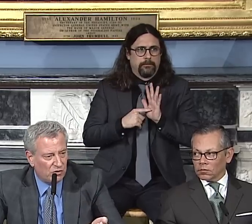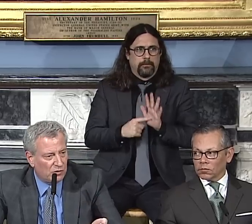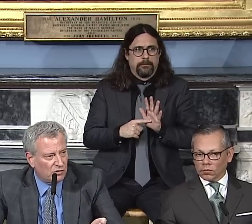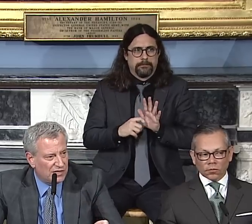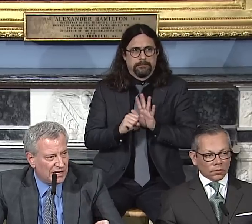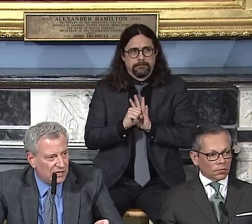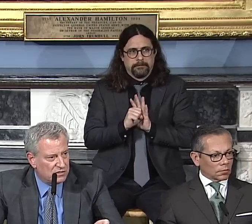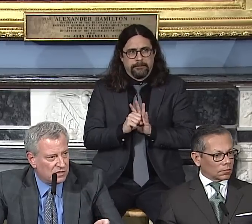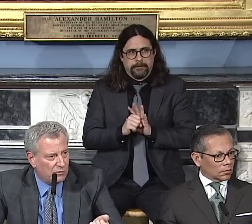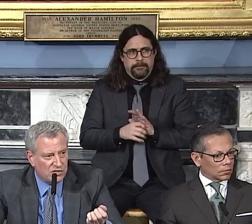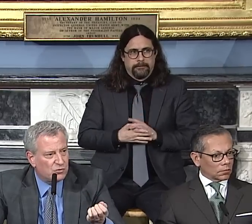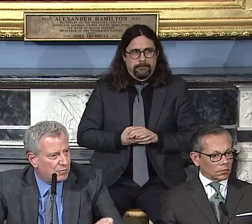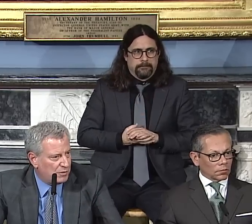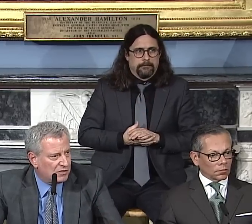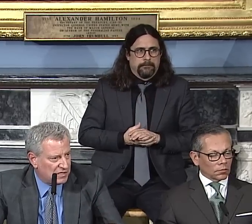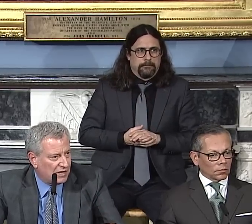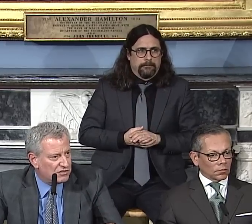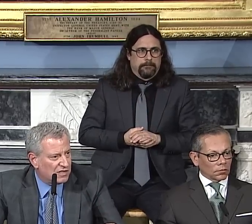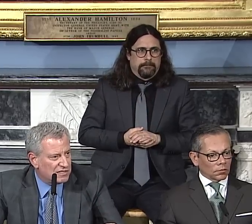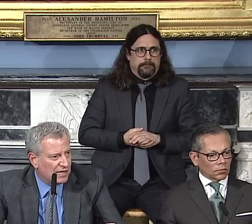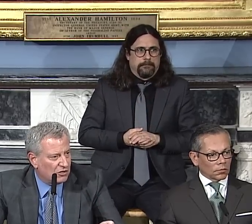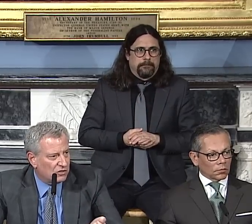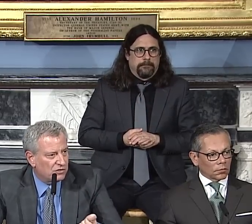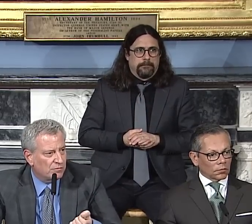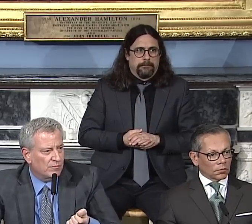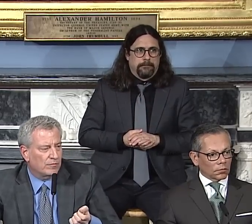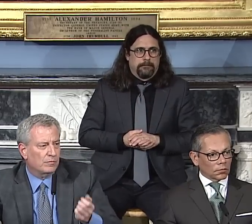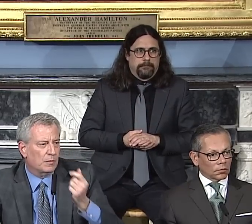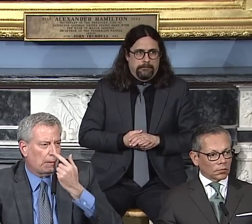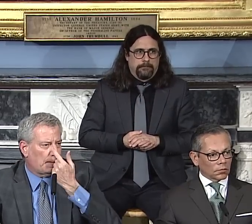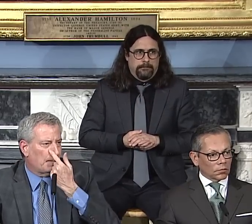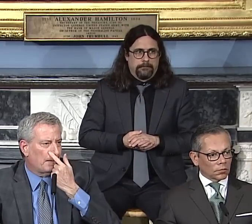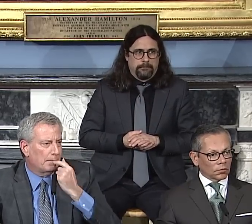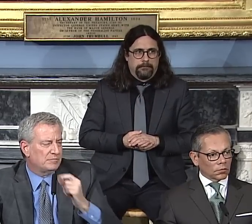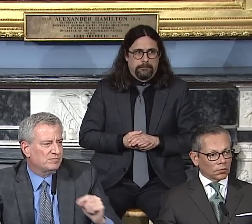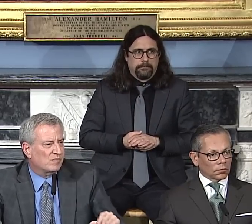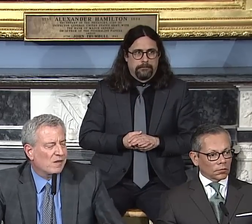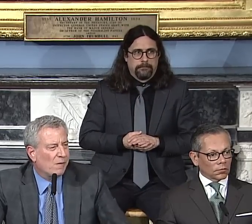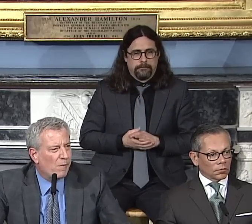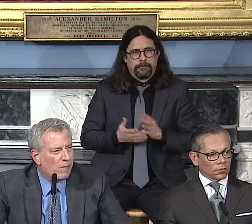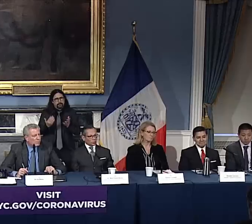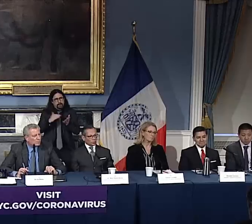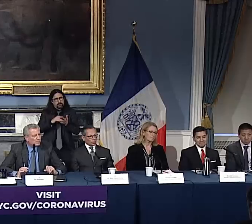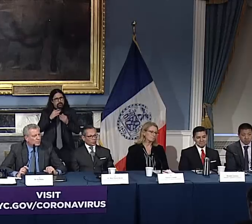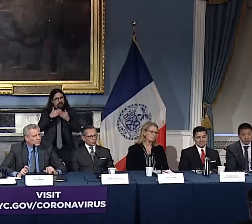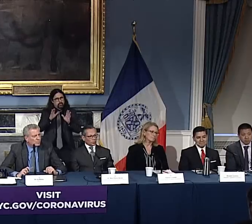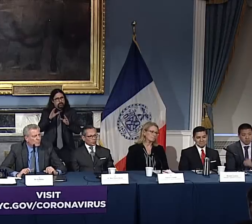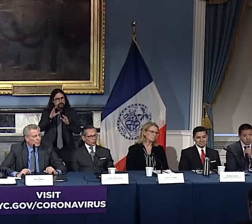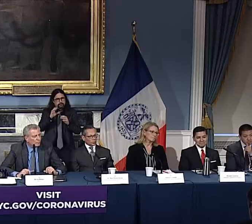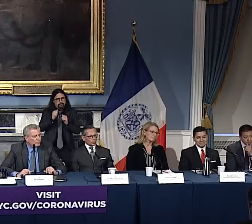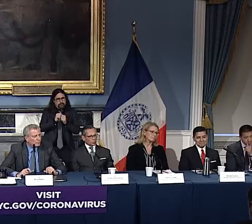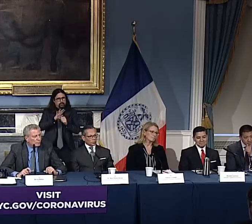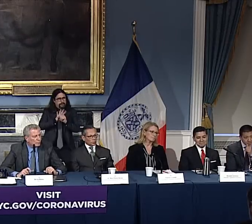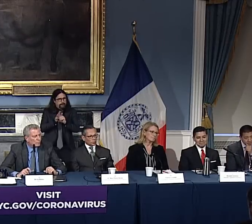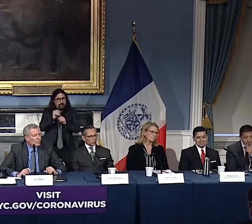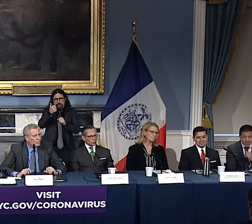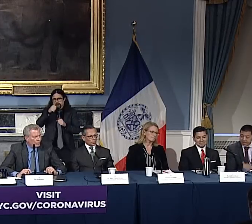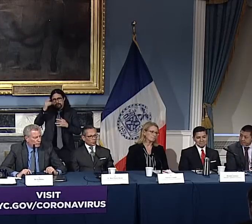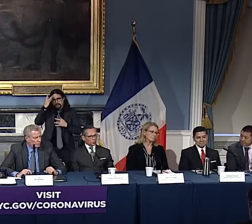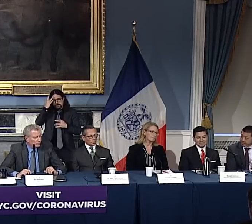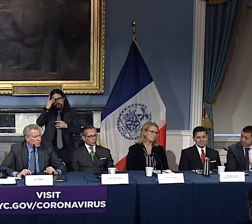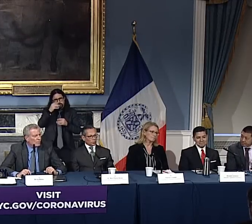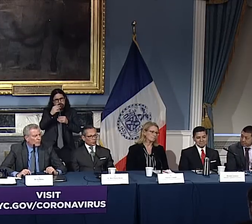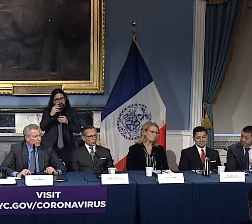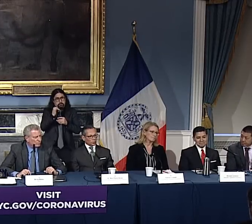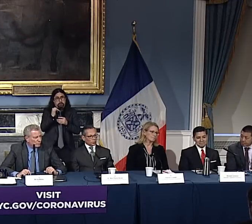very small number of days. And we just want people to exercise that caution. And my second question, I spoke to your former health commissioner this